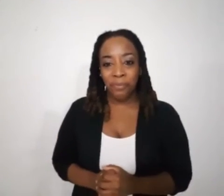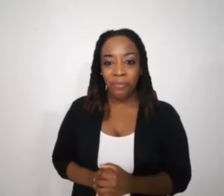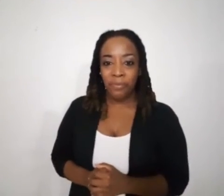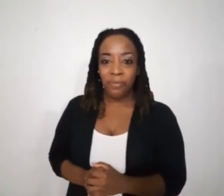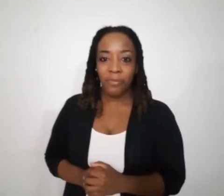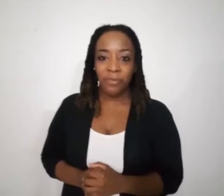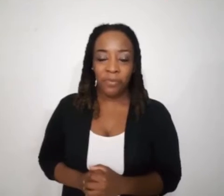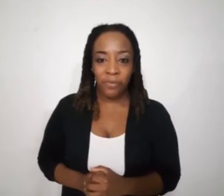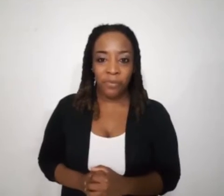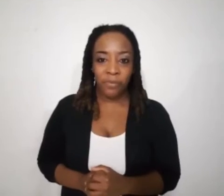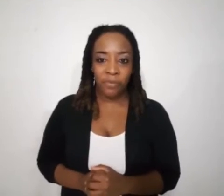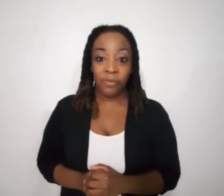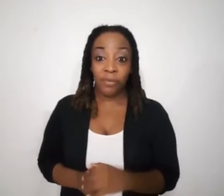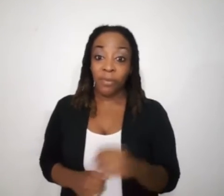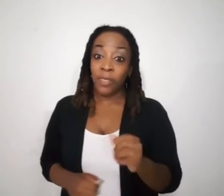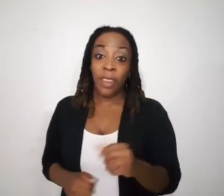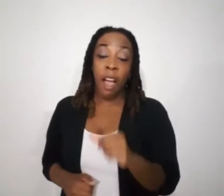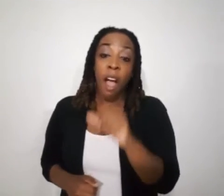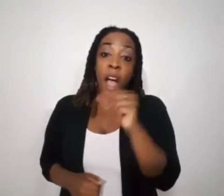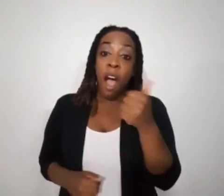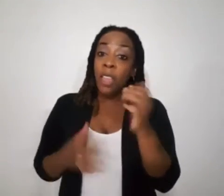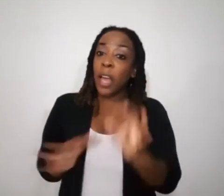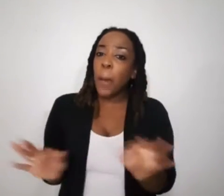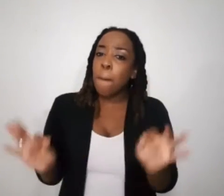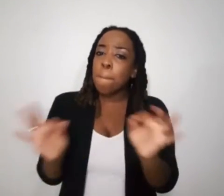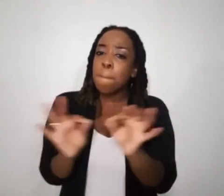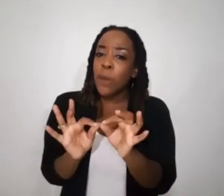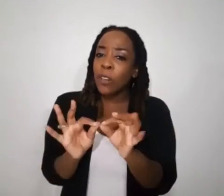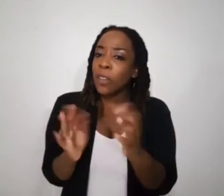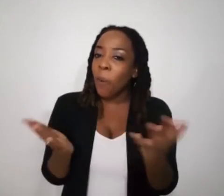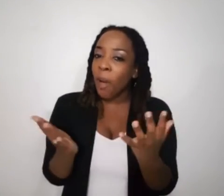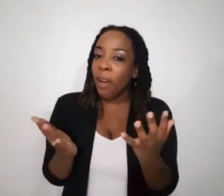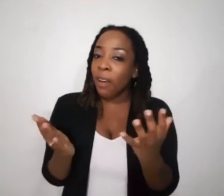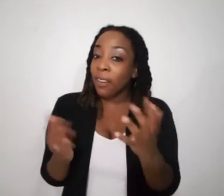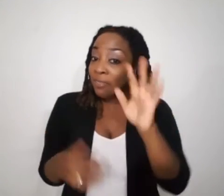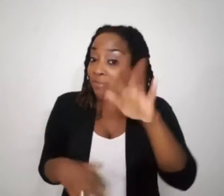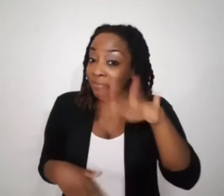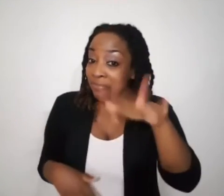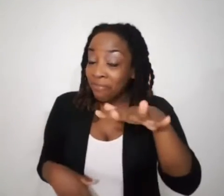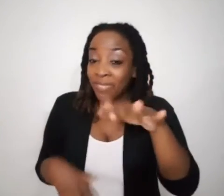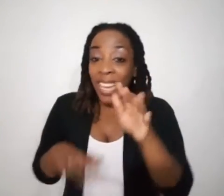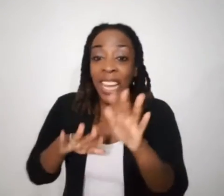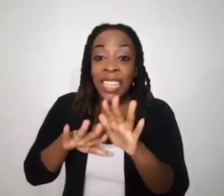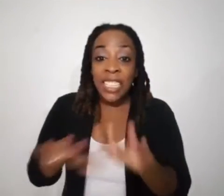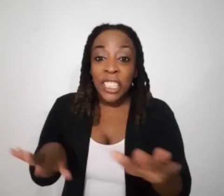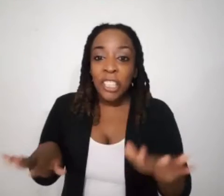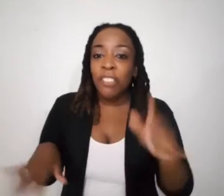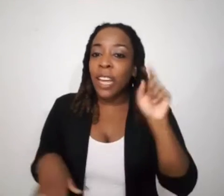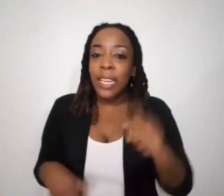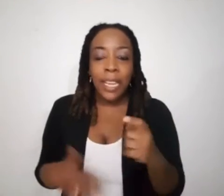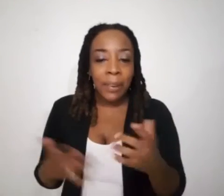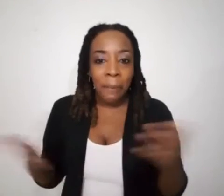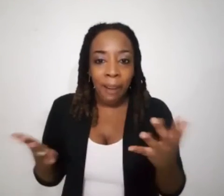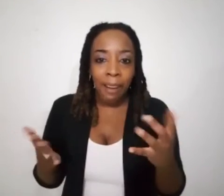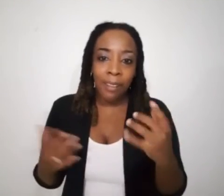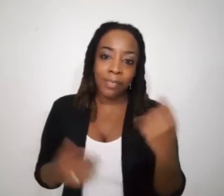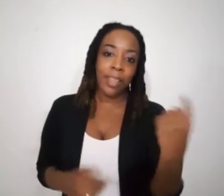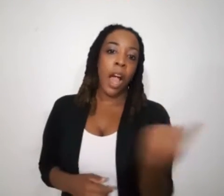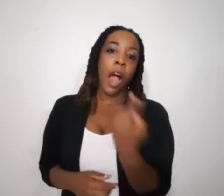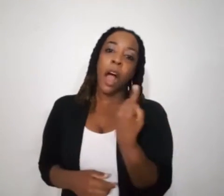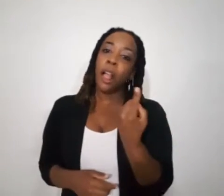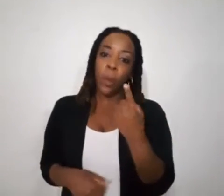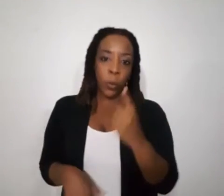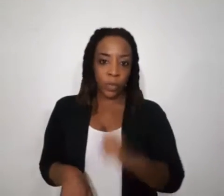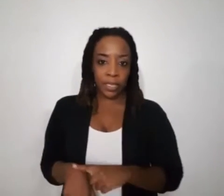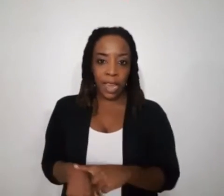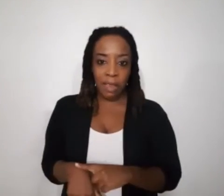is that children need alone time. Just like how as an adult sometimes you want